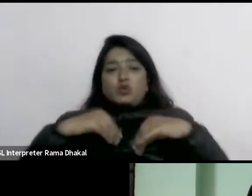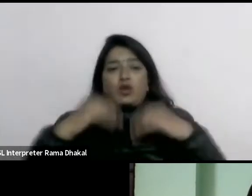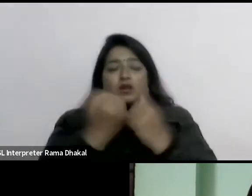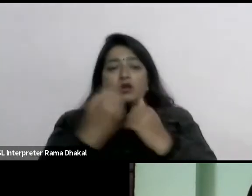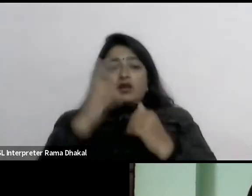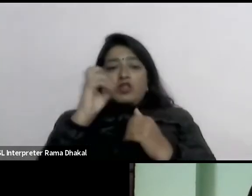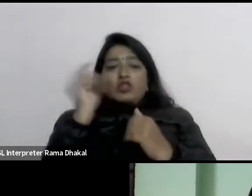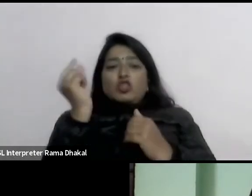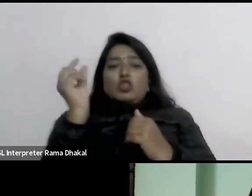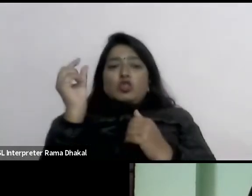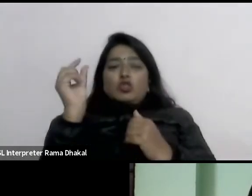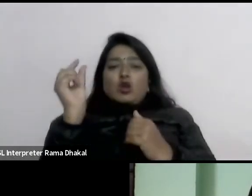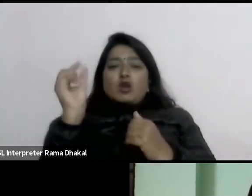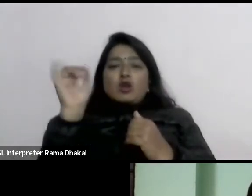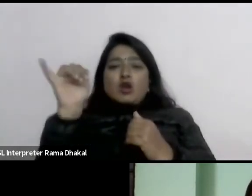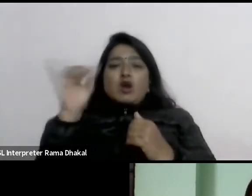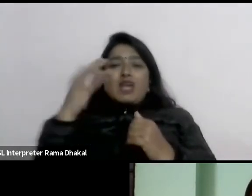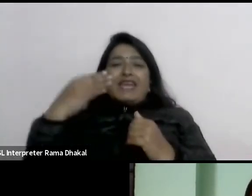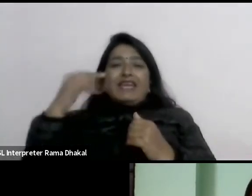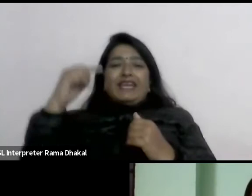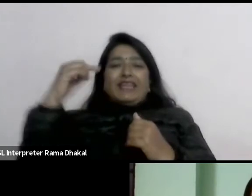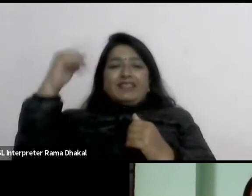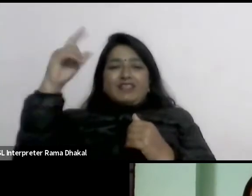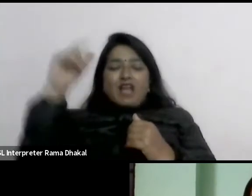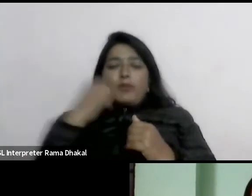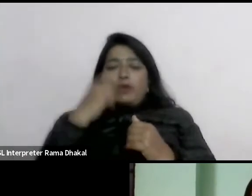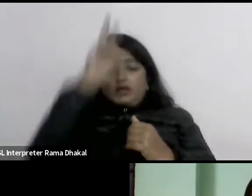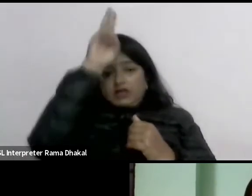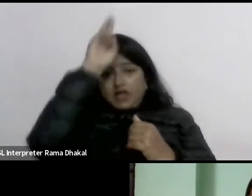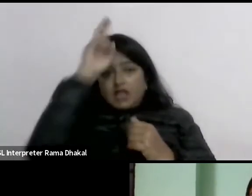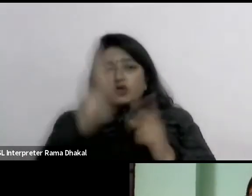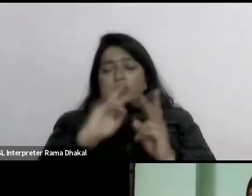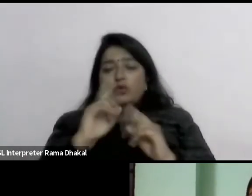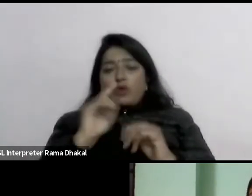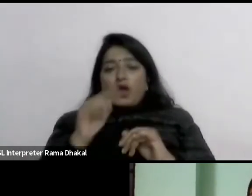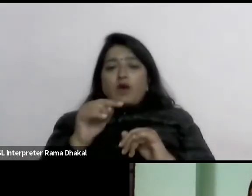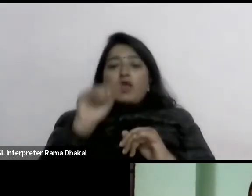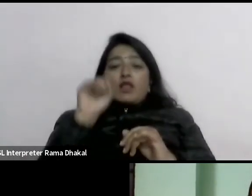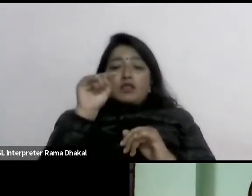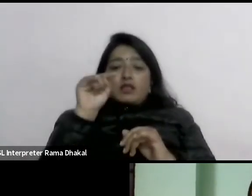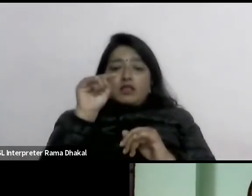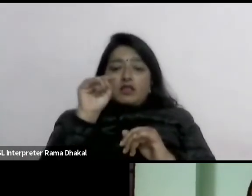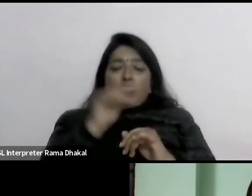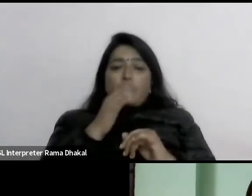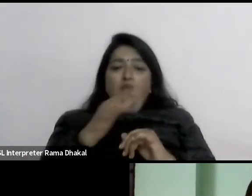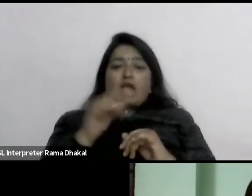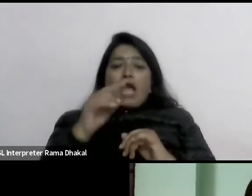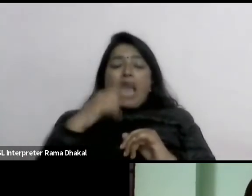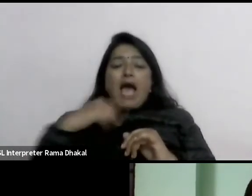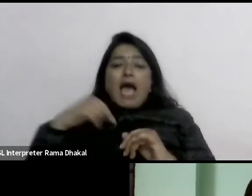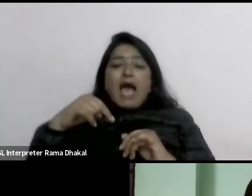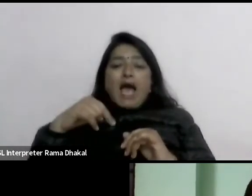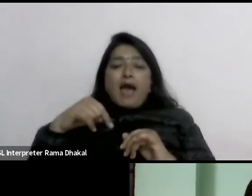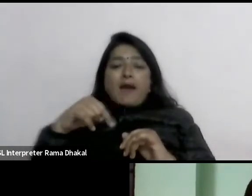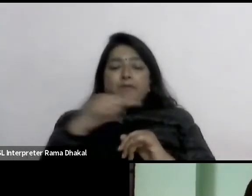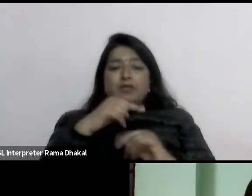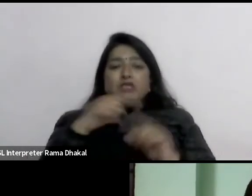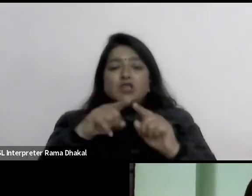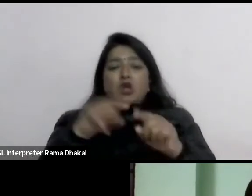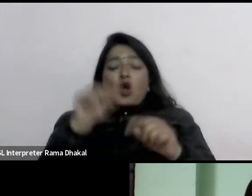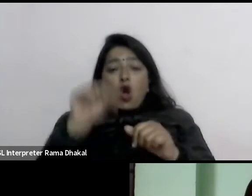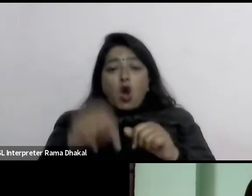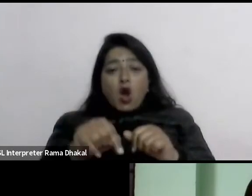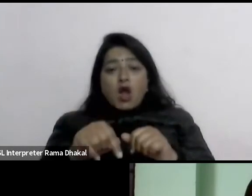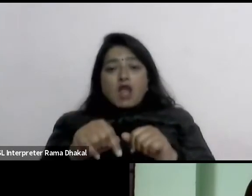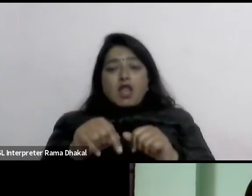human rights issue and should be fought. There is, I think, something to what they say, because we have now people who